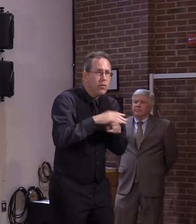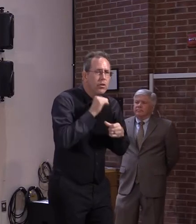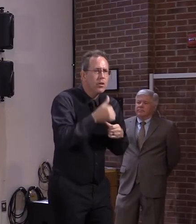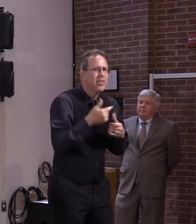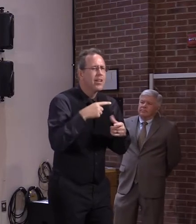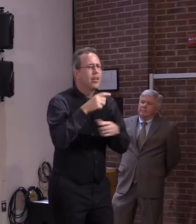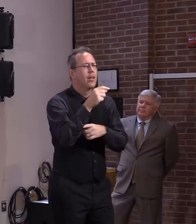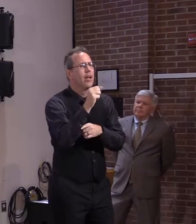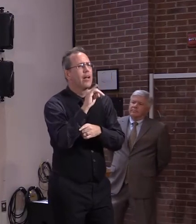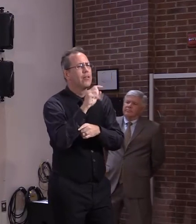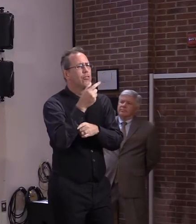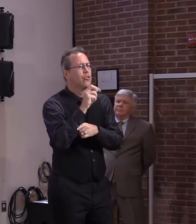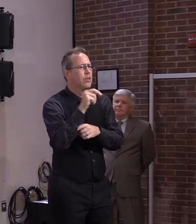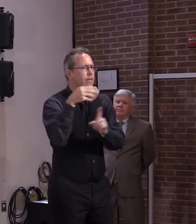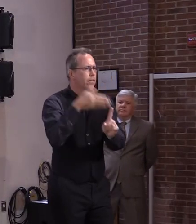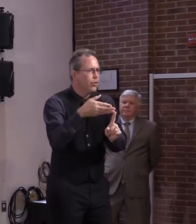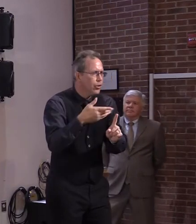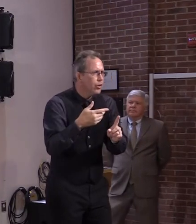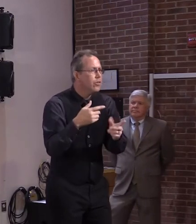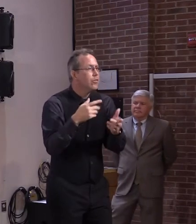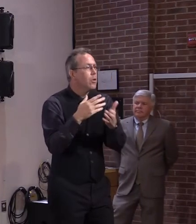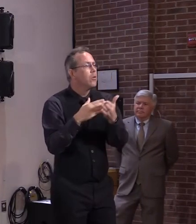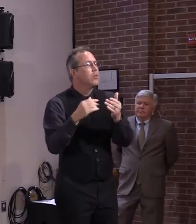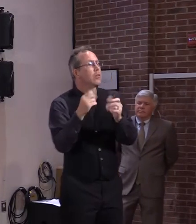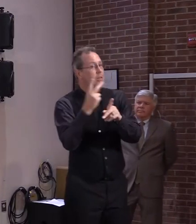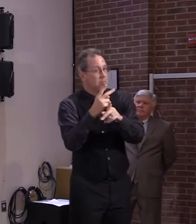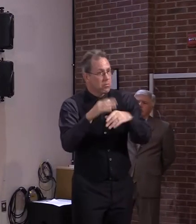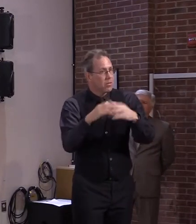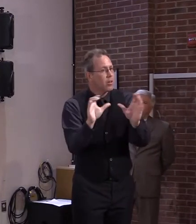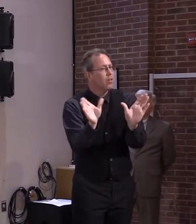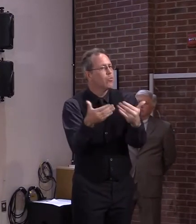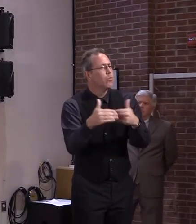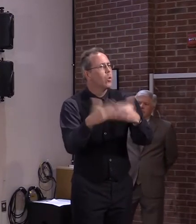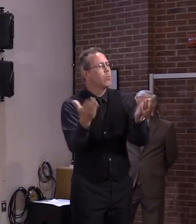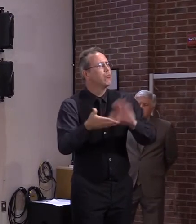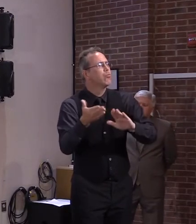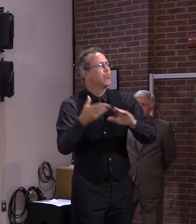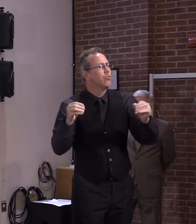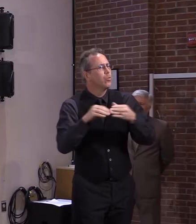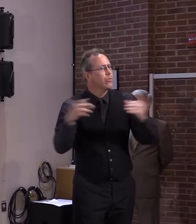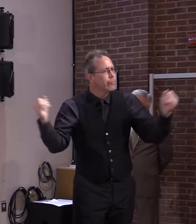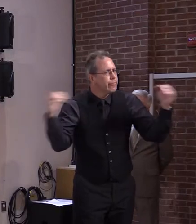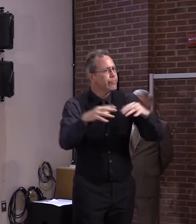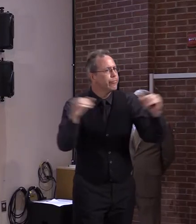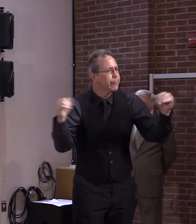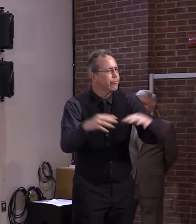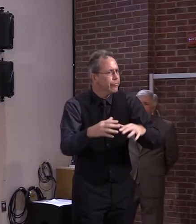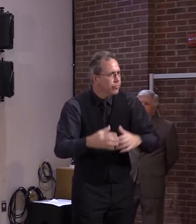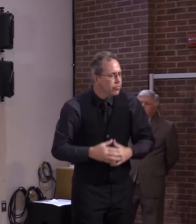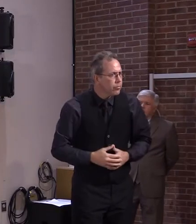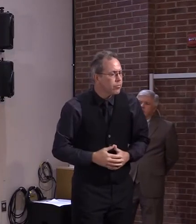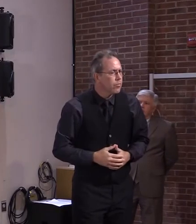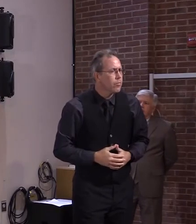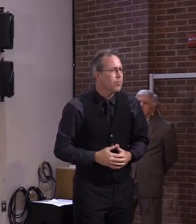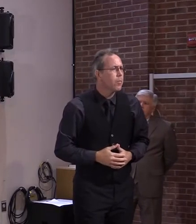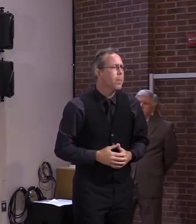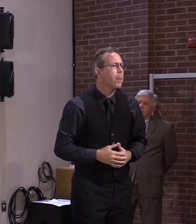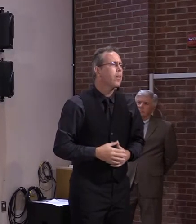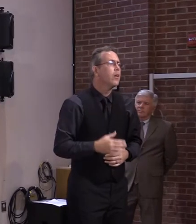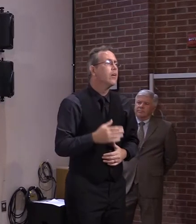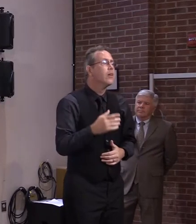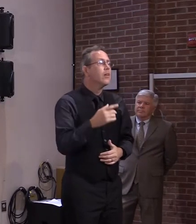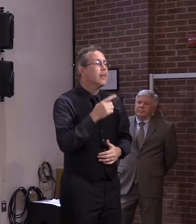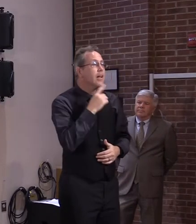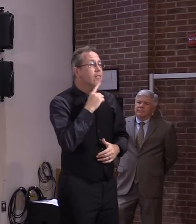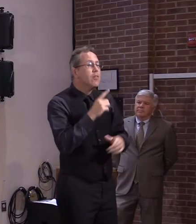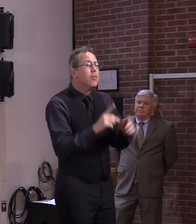when there's mild to moderate levels of transmission of virus present in a community, that less than 2% of